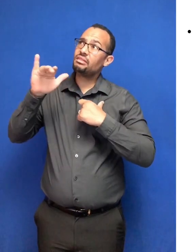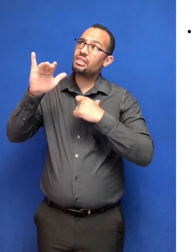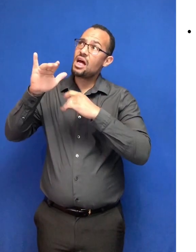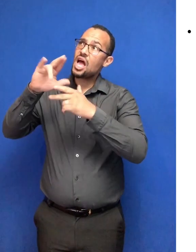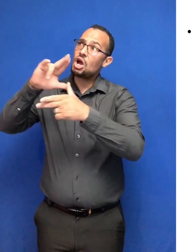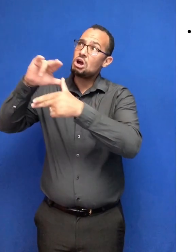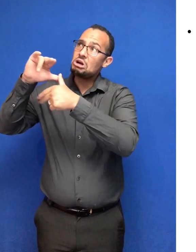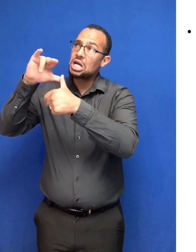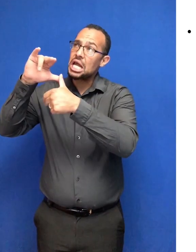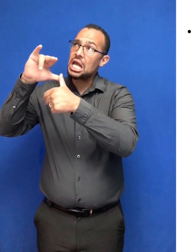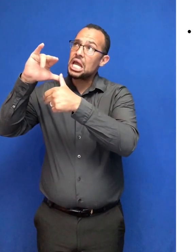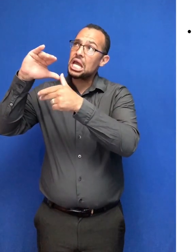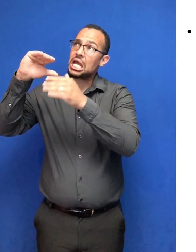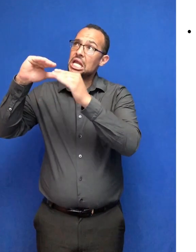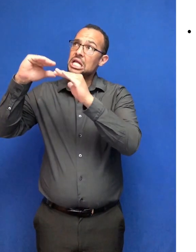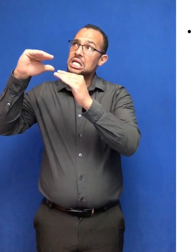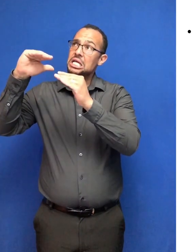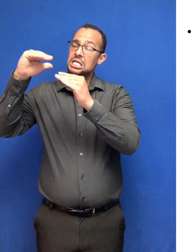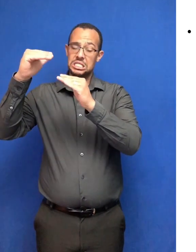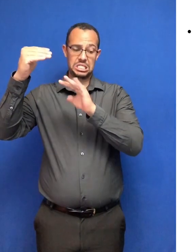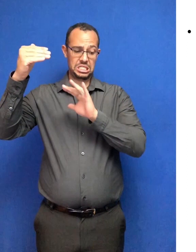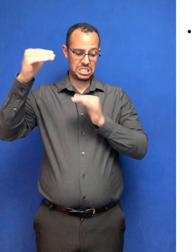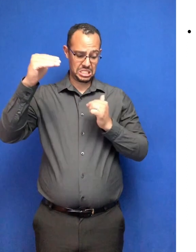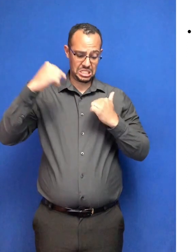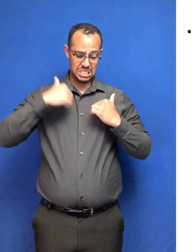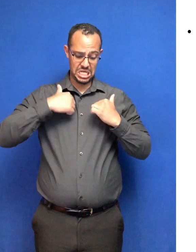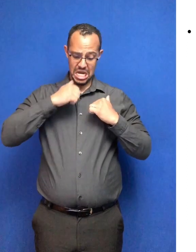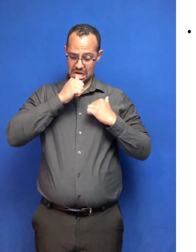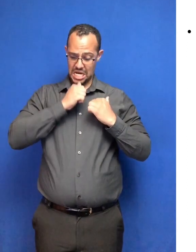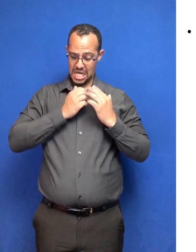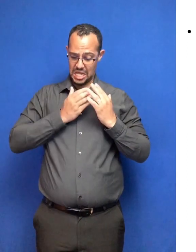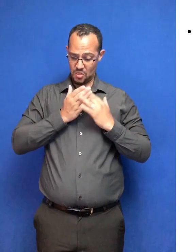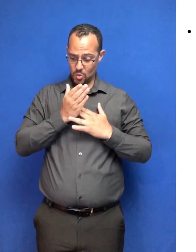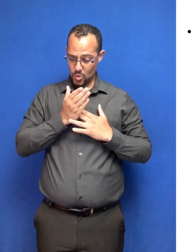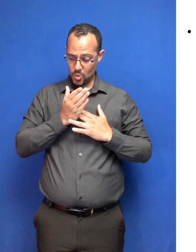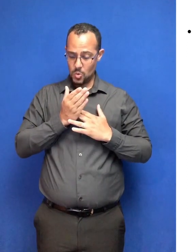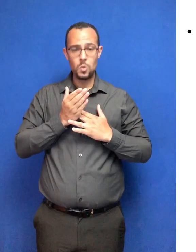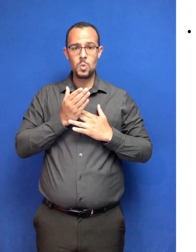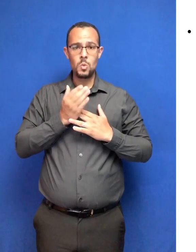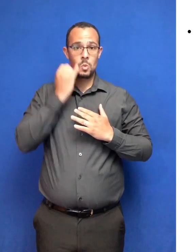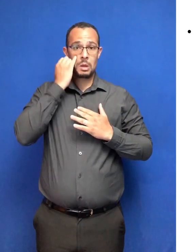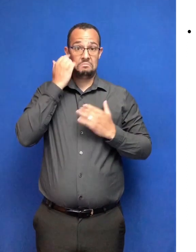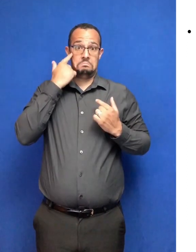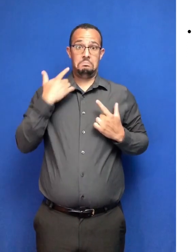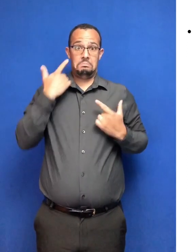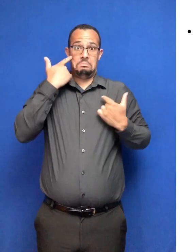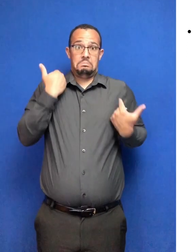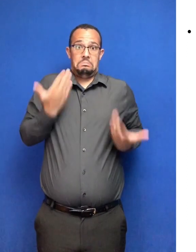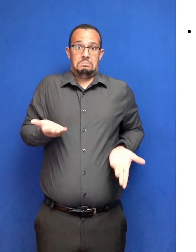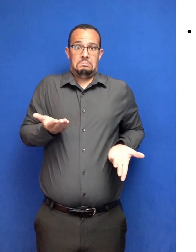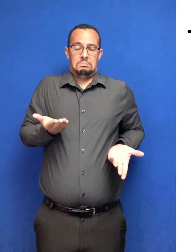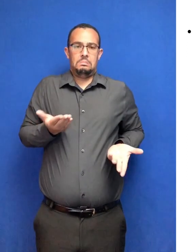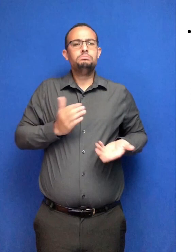Expected to be able to make it through the storm that is coming. So if you do not know, then partner with